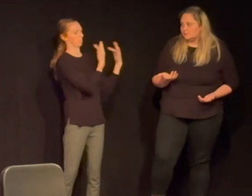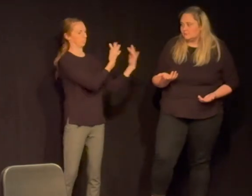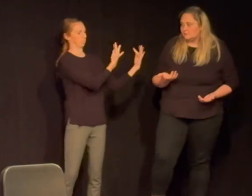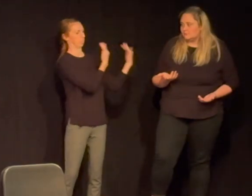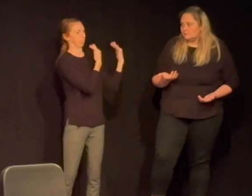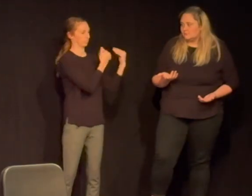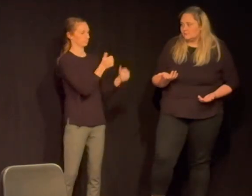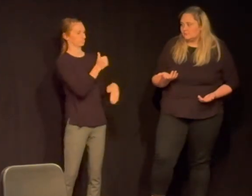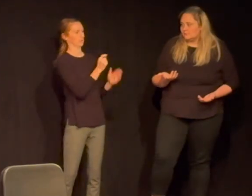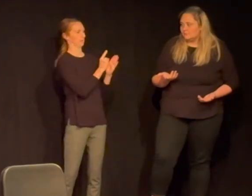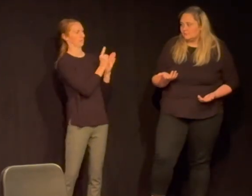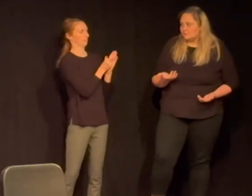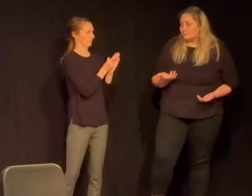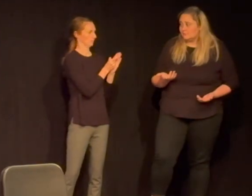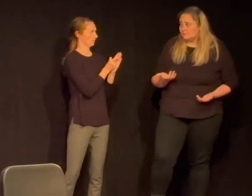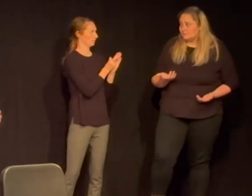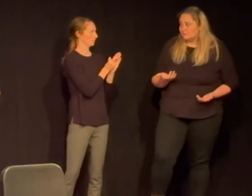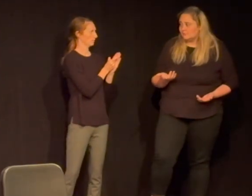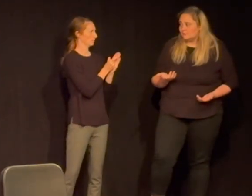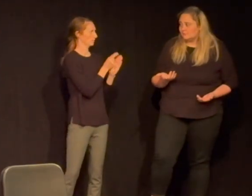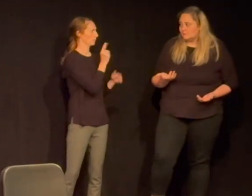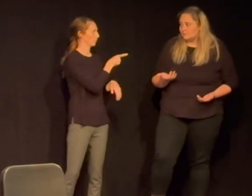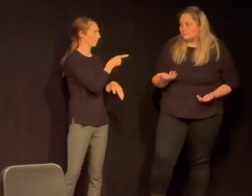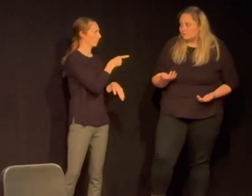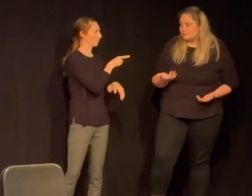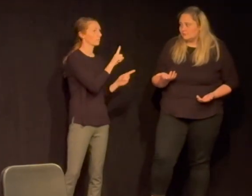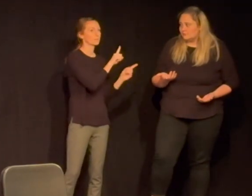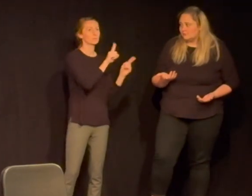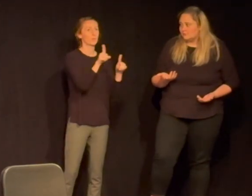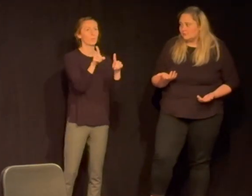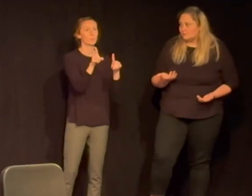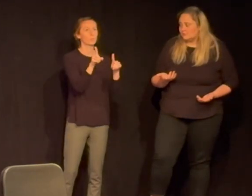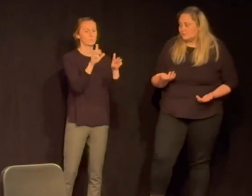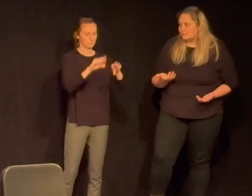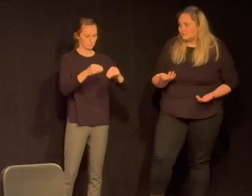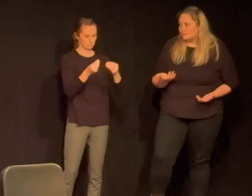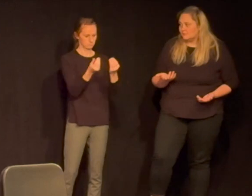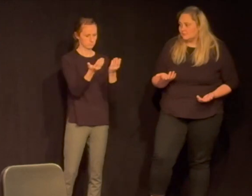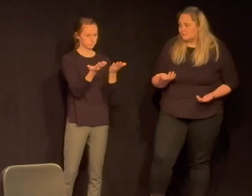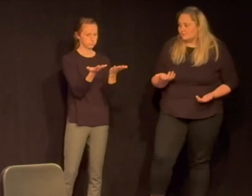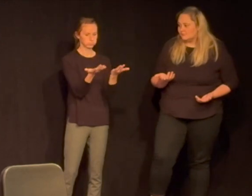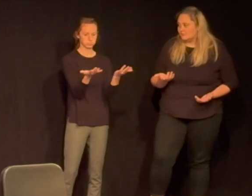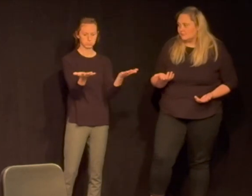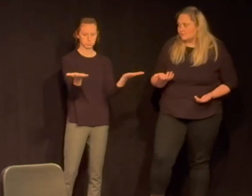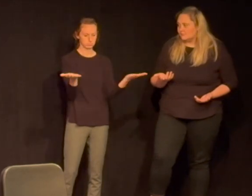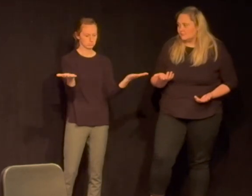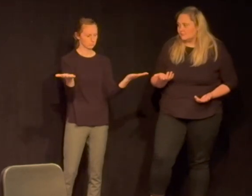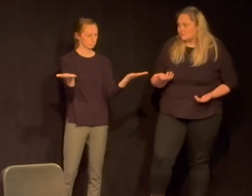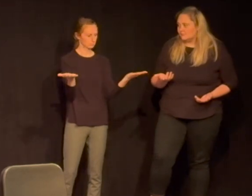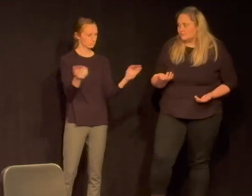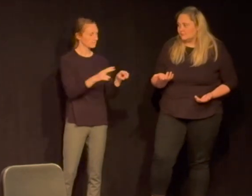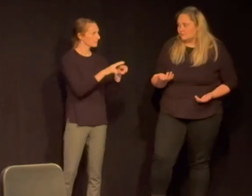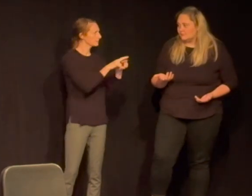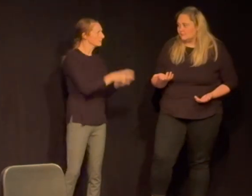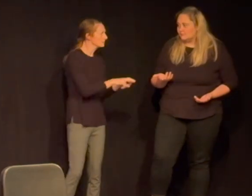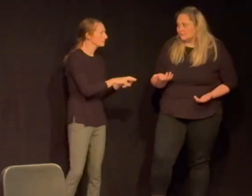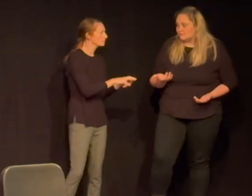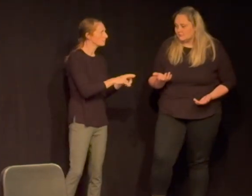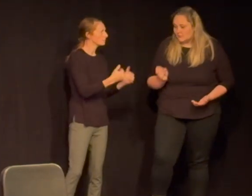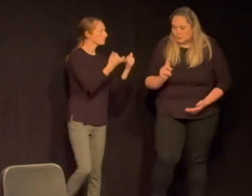10 minutes just to have you walk away with nothing. So sit down. Now!